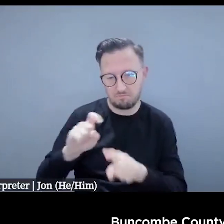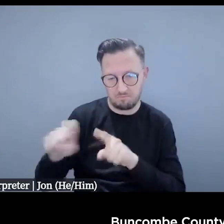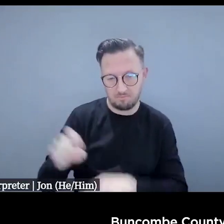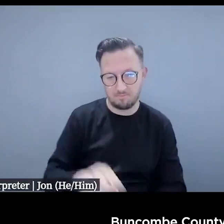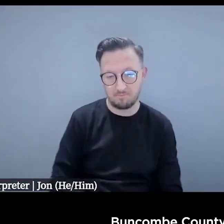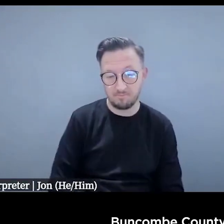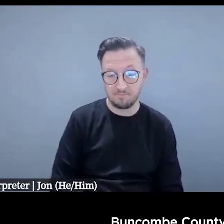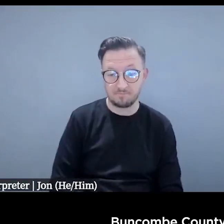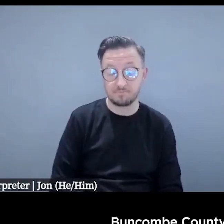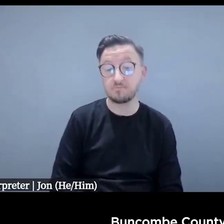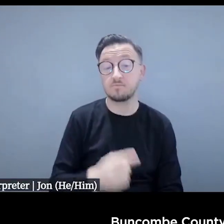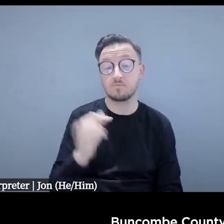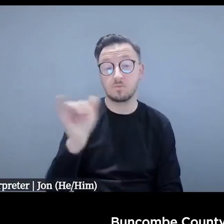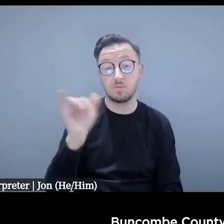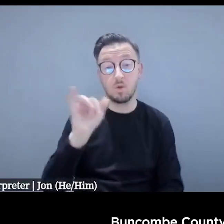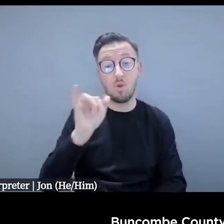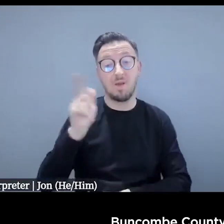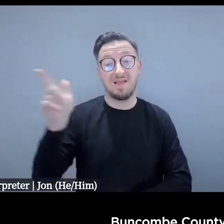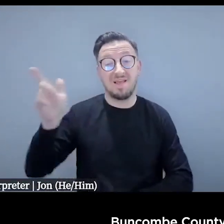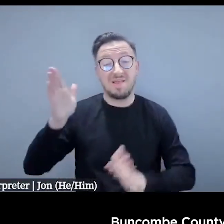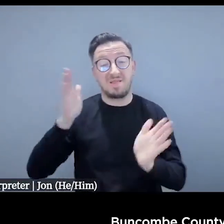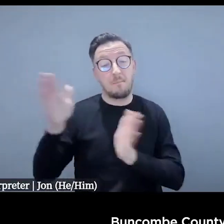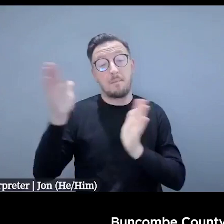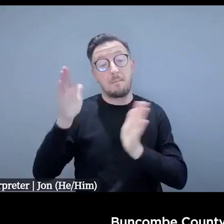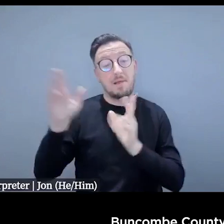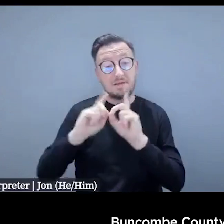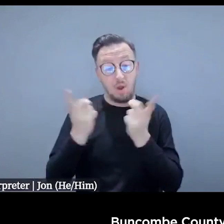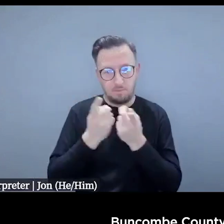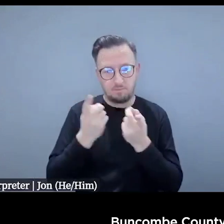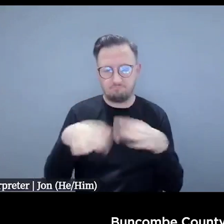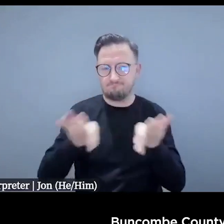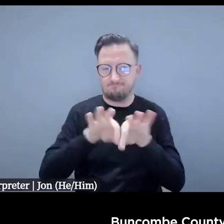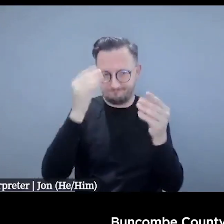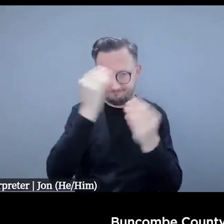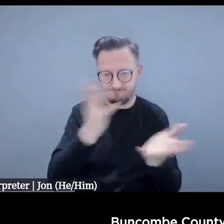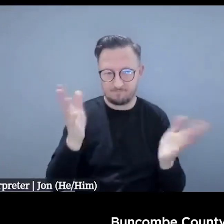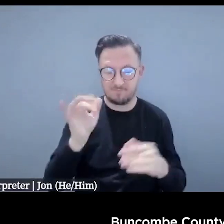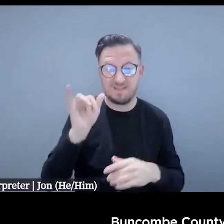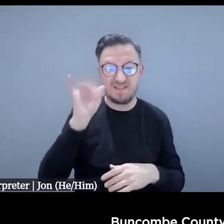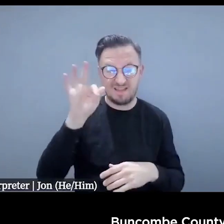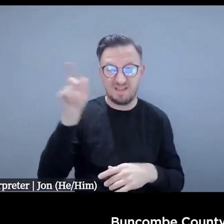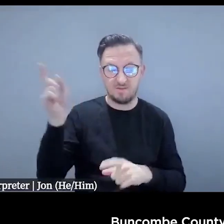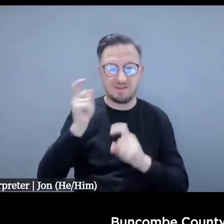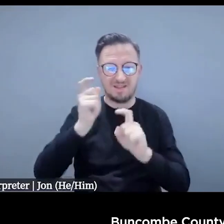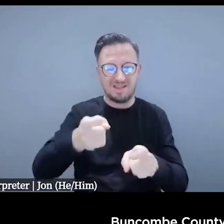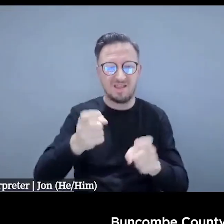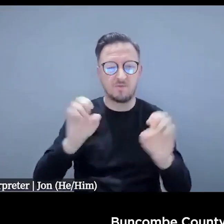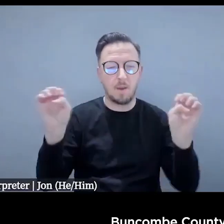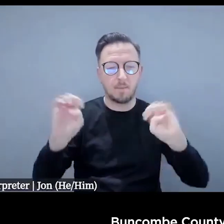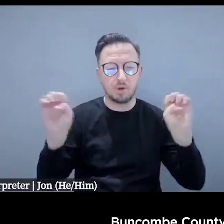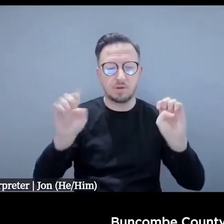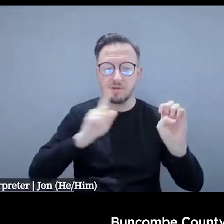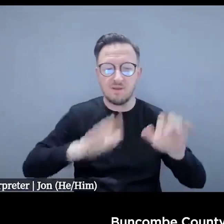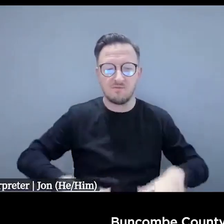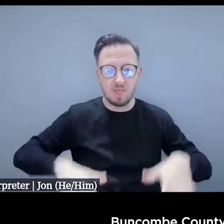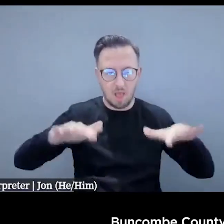And a very important message from our planning department. If you were issued an emergency flood permit to repair damage to your home